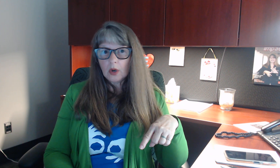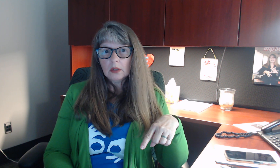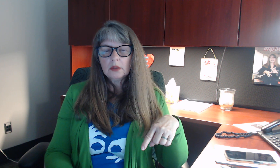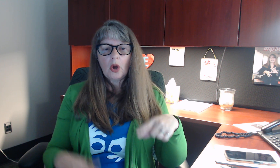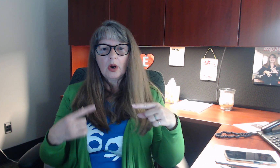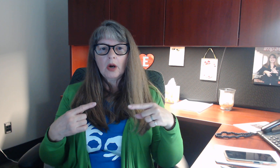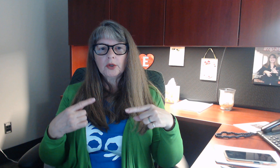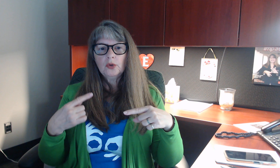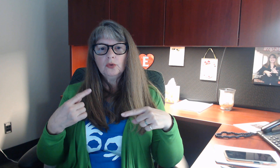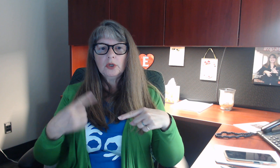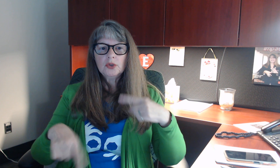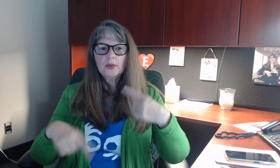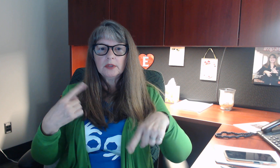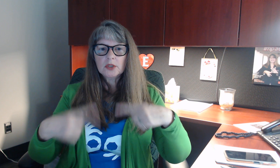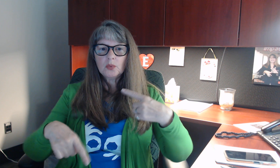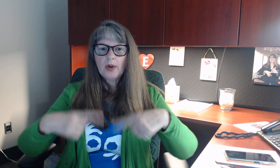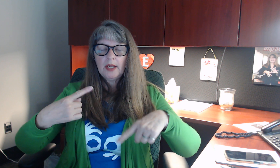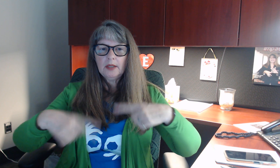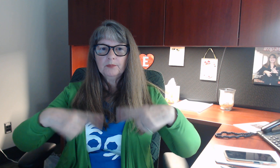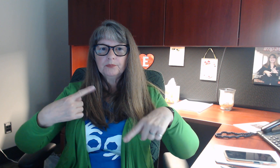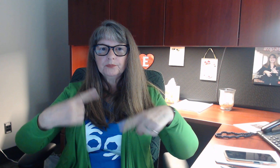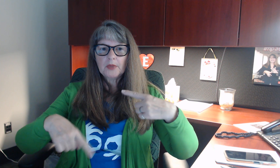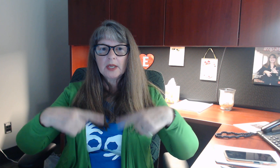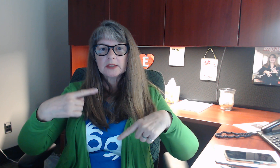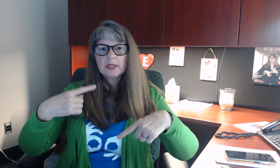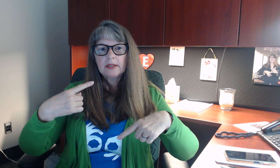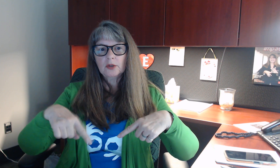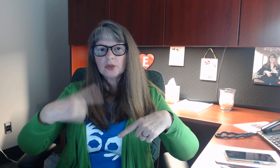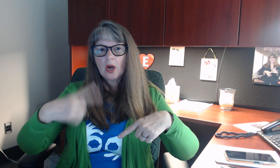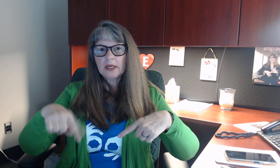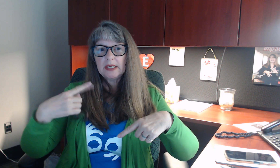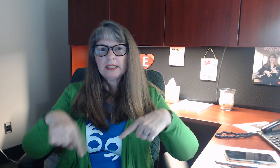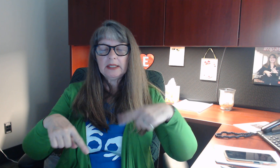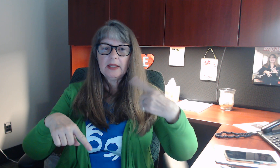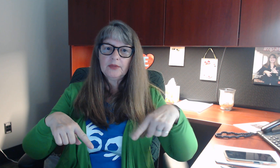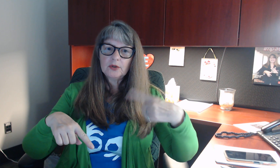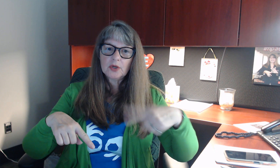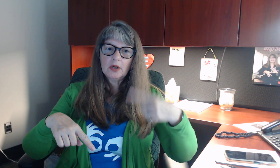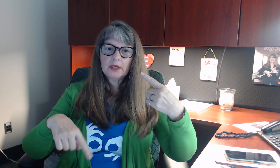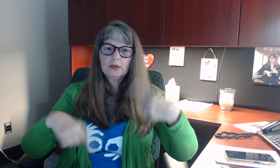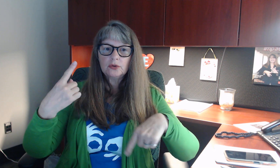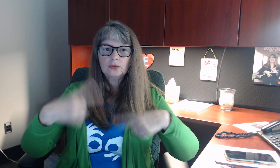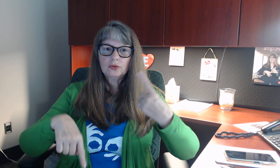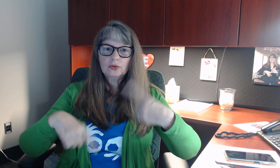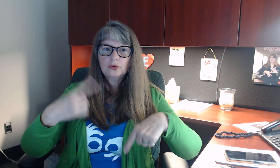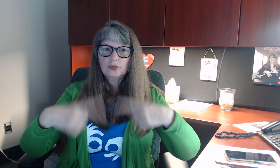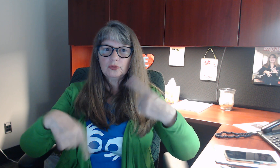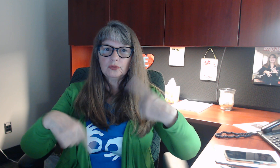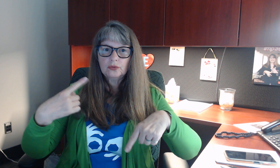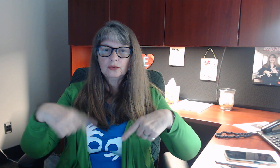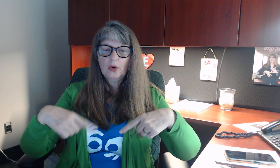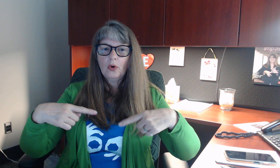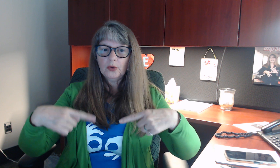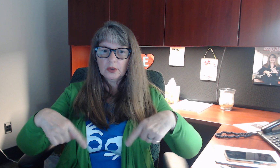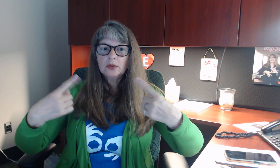Quarrel or argue, you could do it this way, because like they're talking and they're talking, or you could do